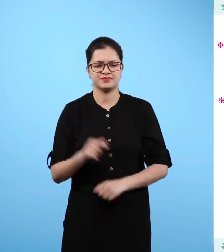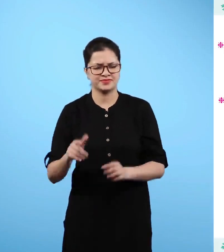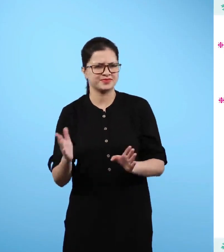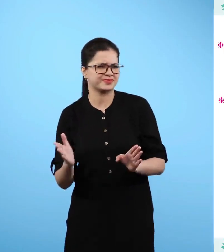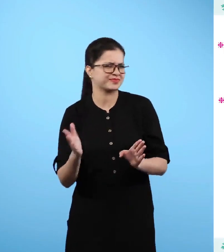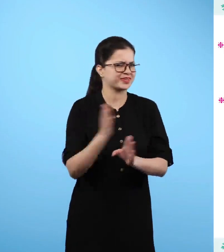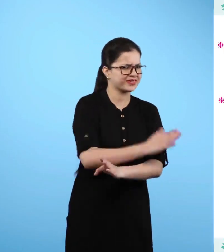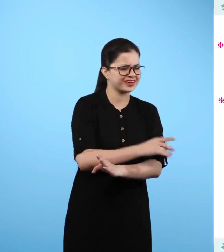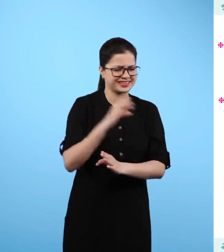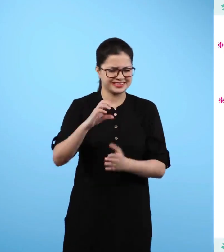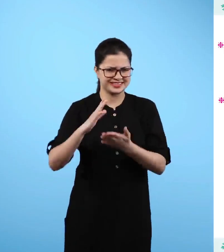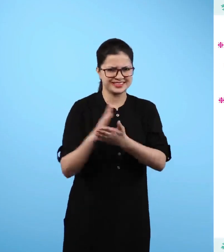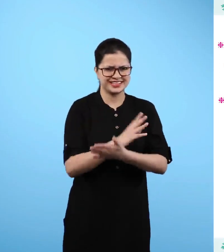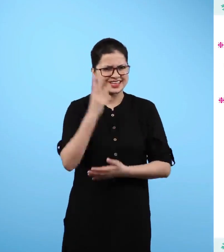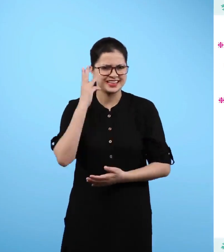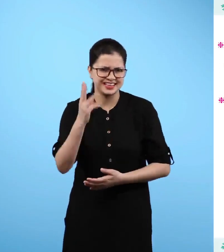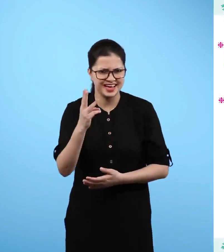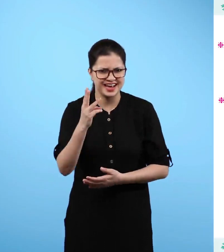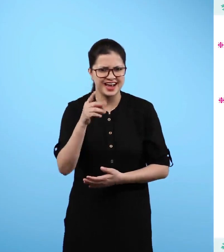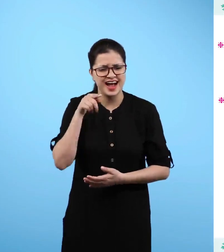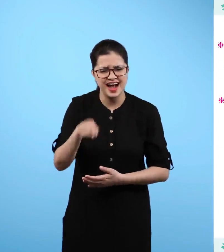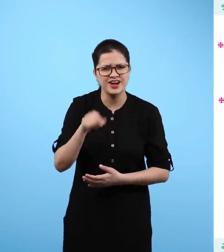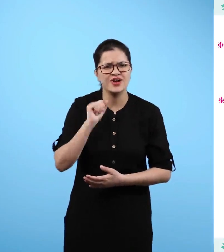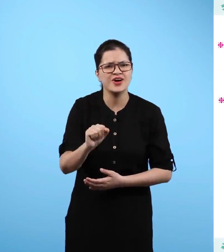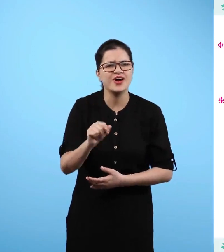Remember the puzzles with 5 squares in Chapter 3?